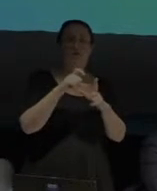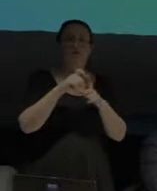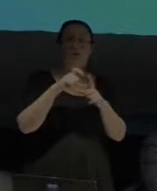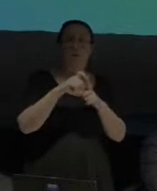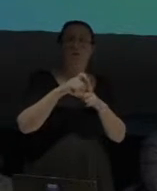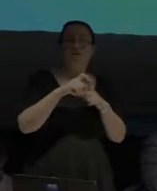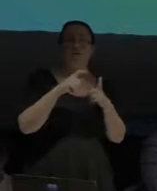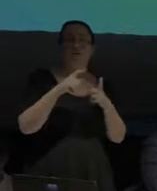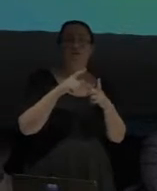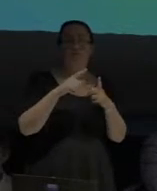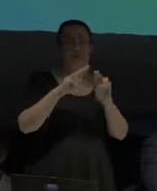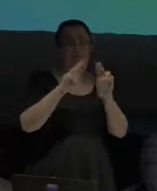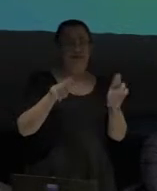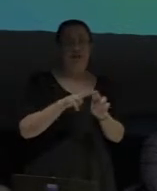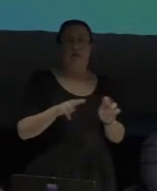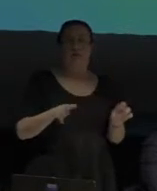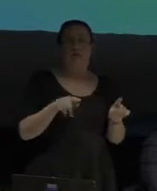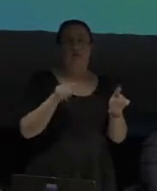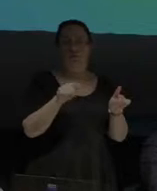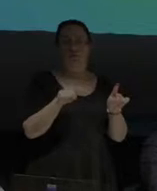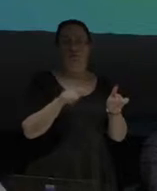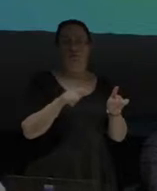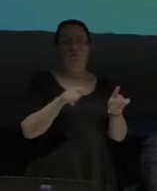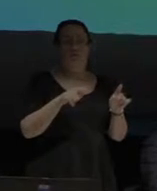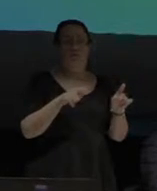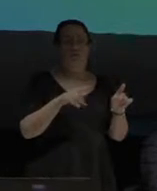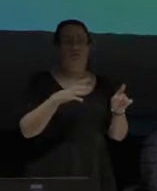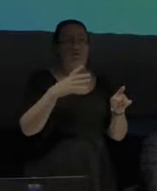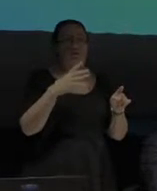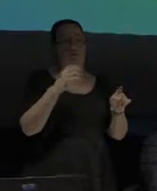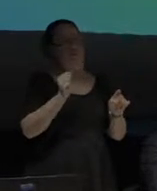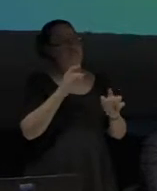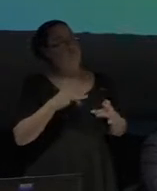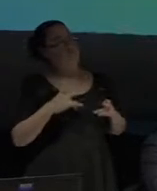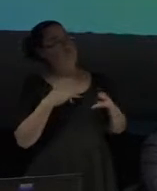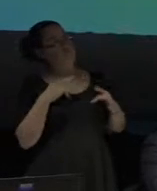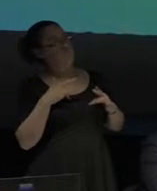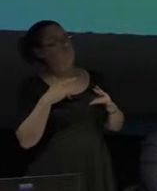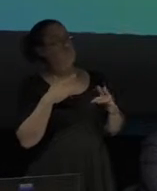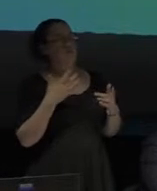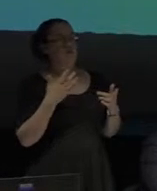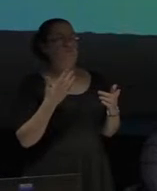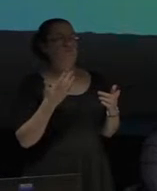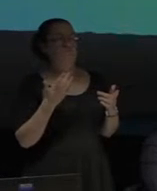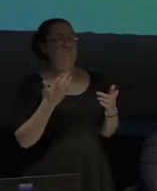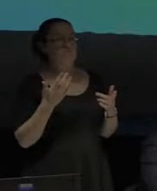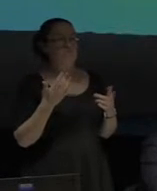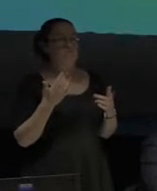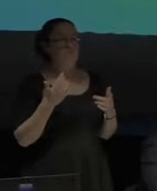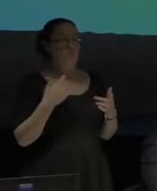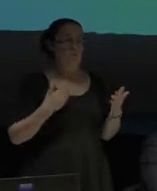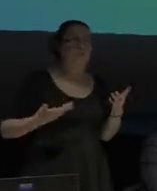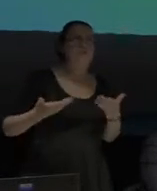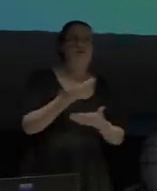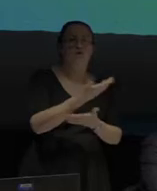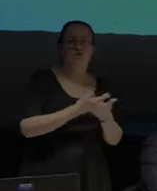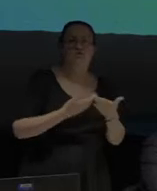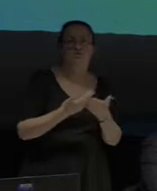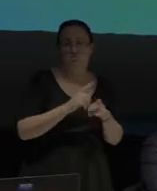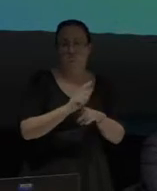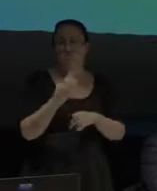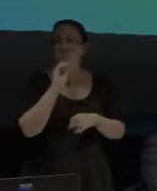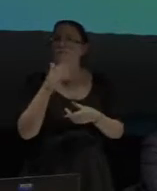international span will bring in some insights to what we have in our terms of our discussions going later